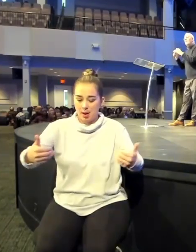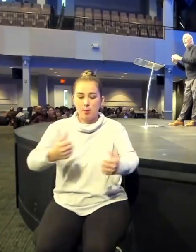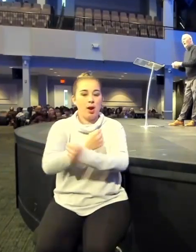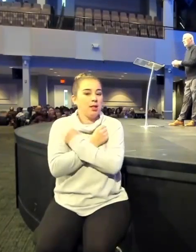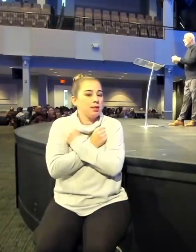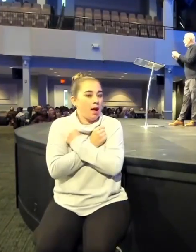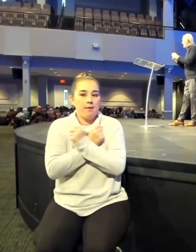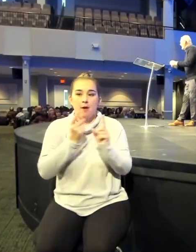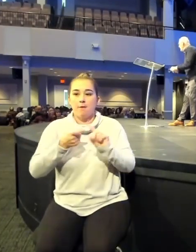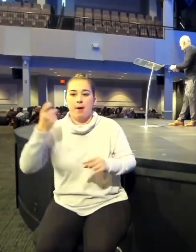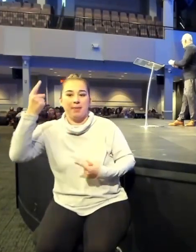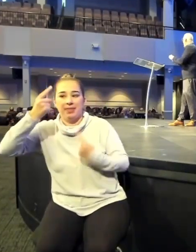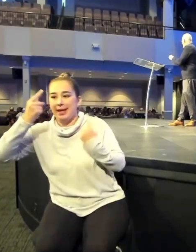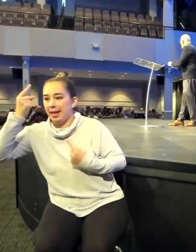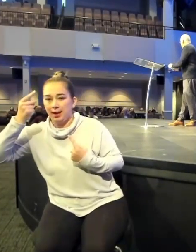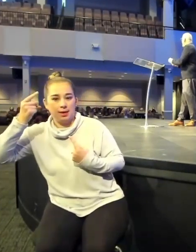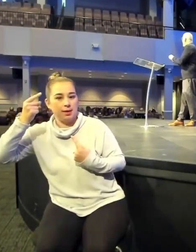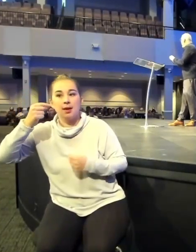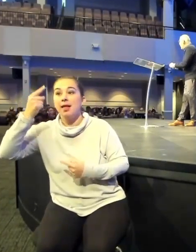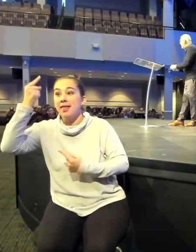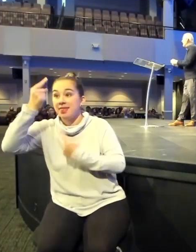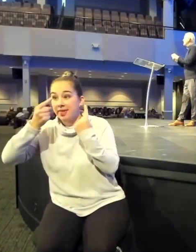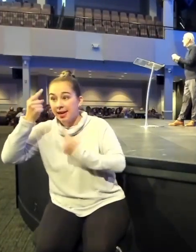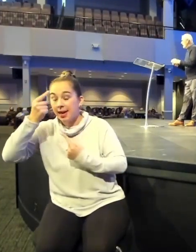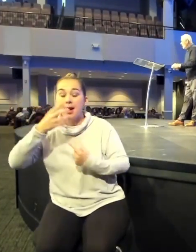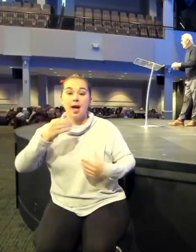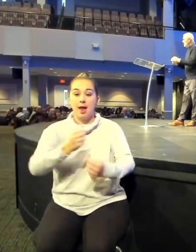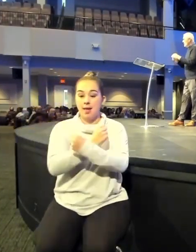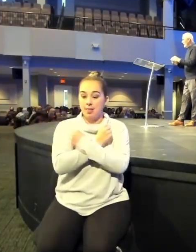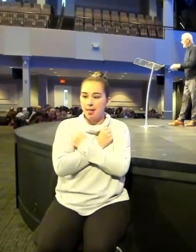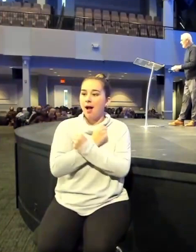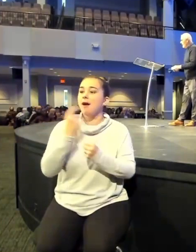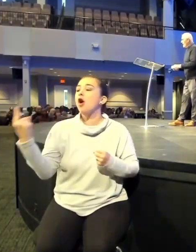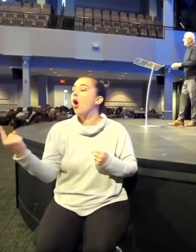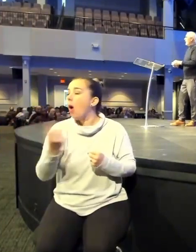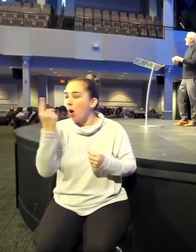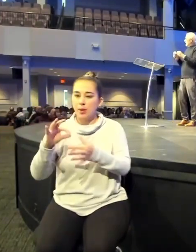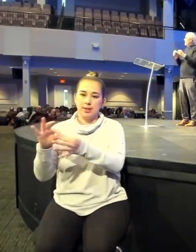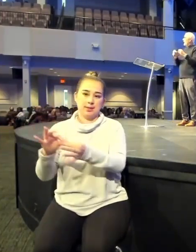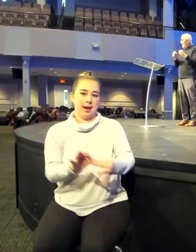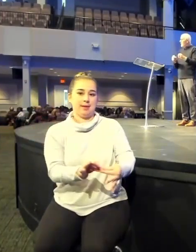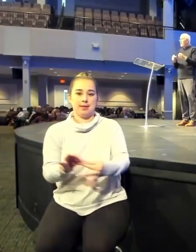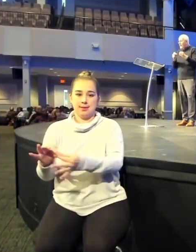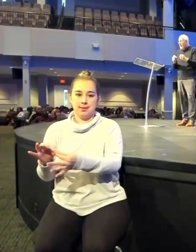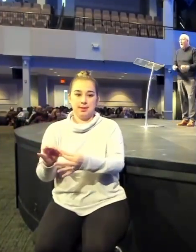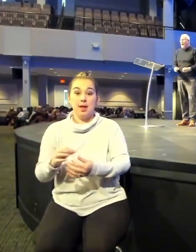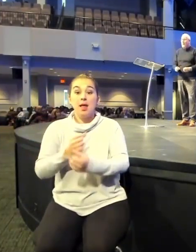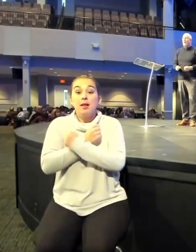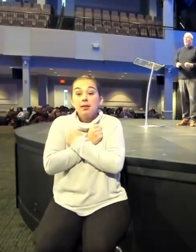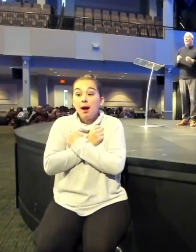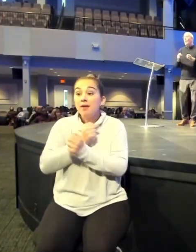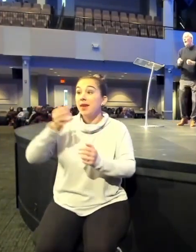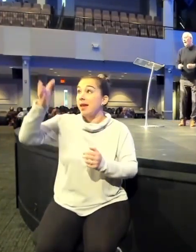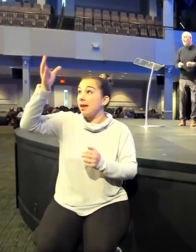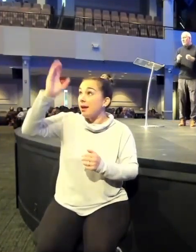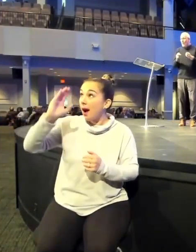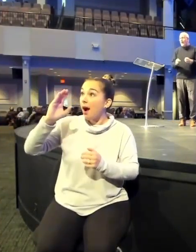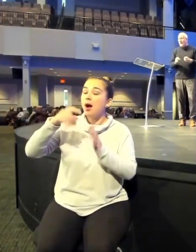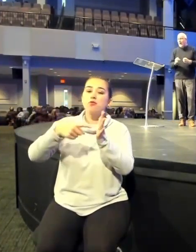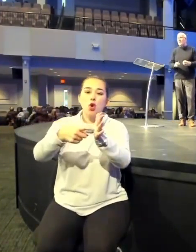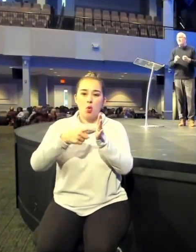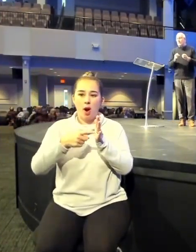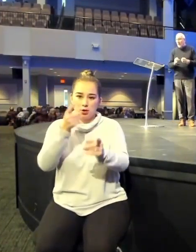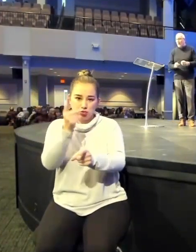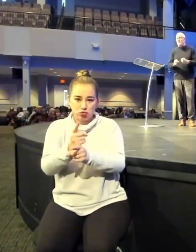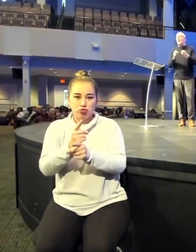from thought. Thinking and love always go together. In fact, even loving God requires the